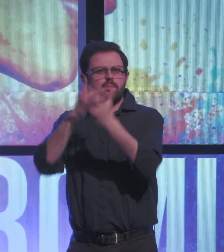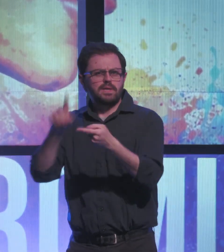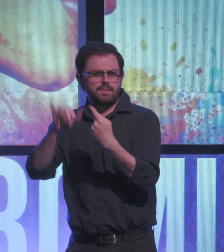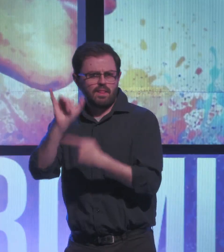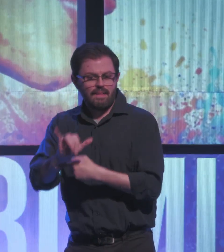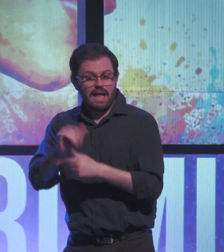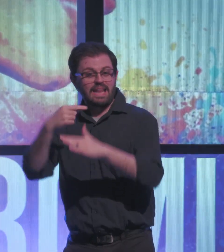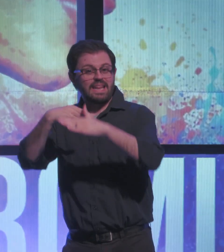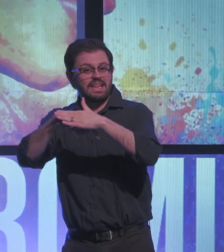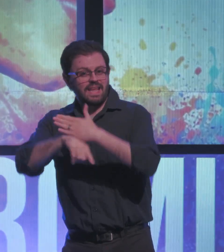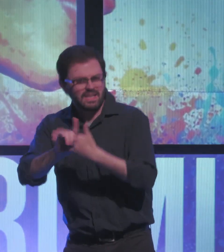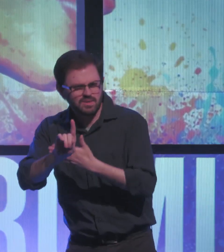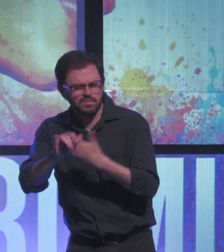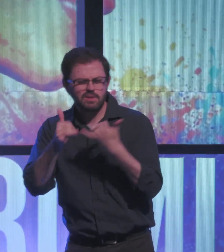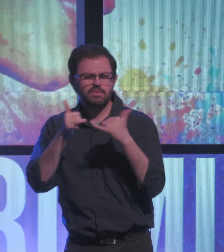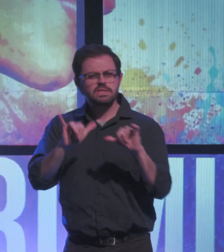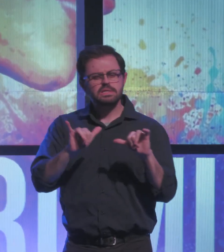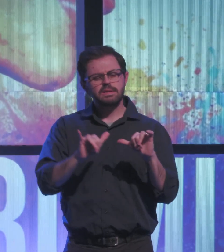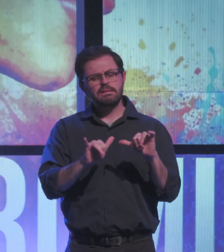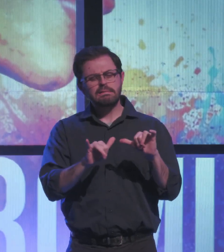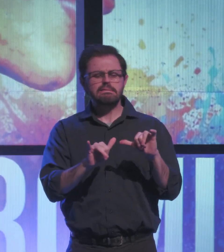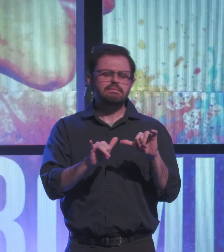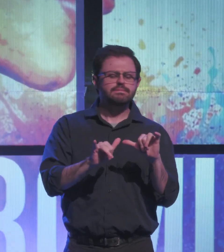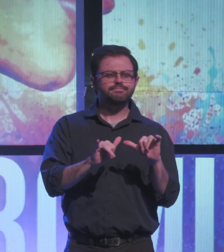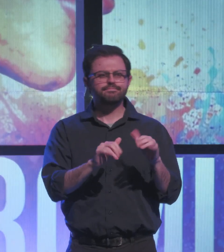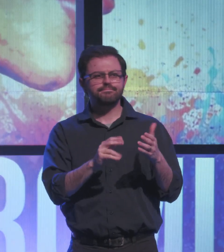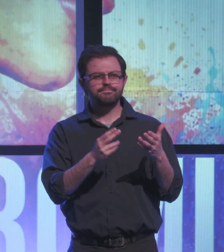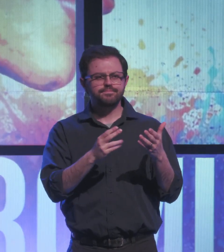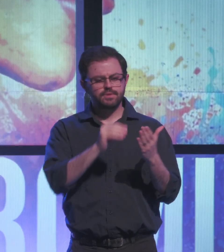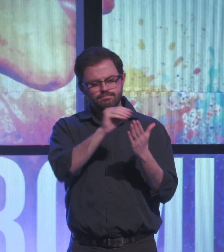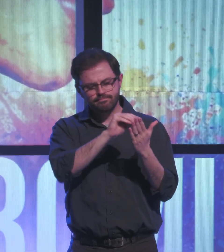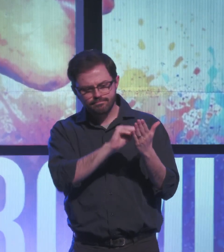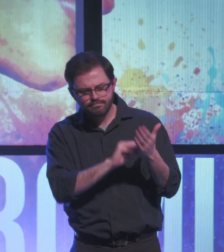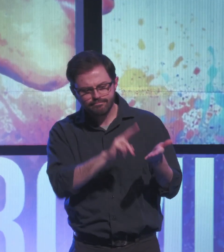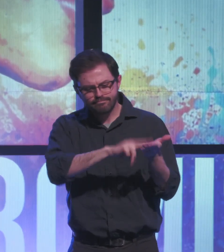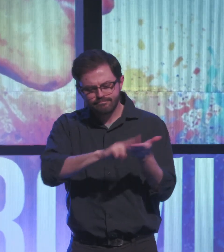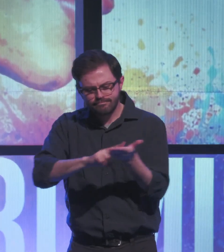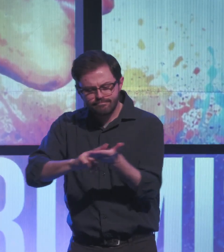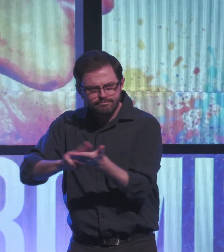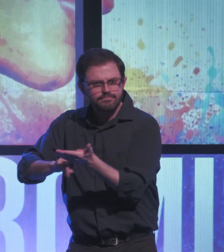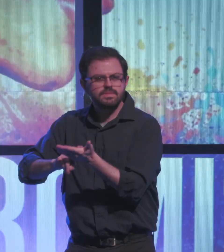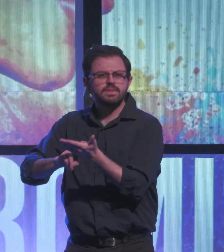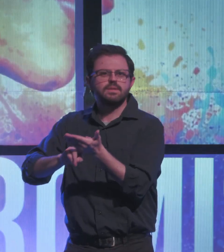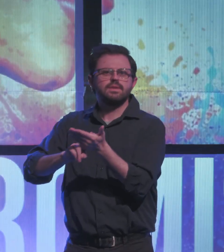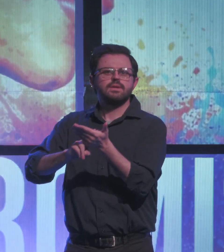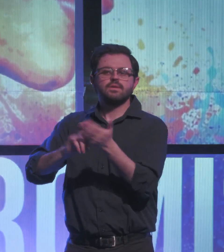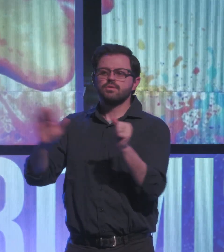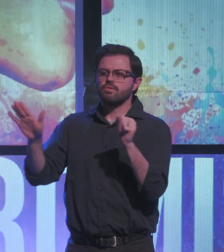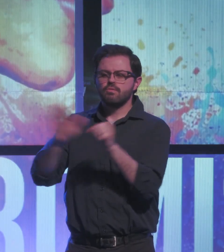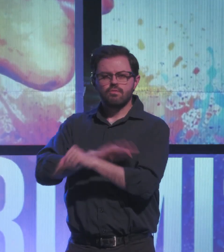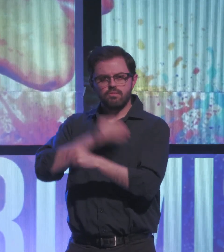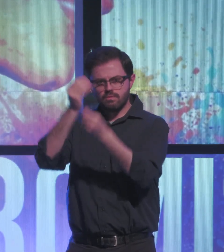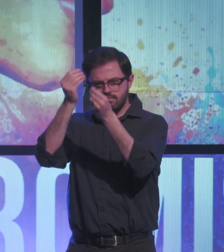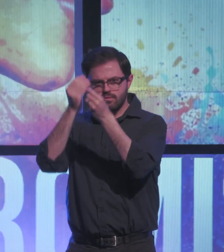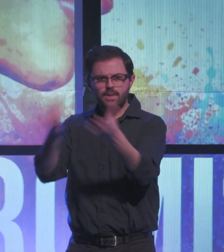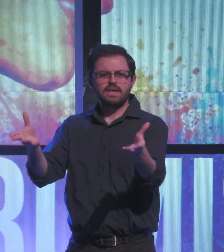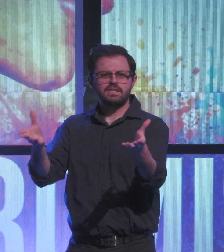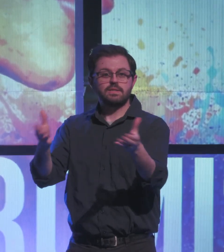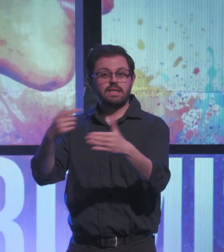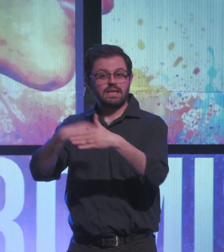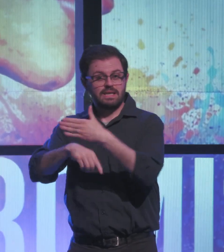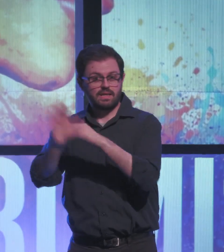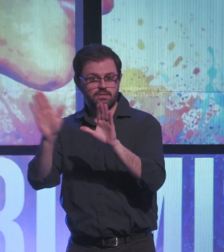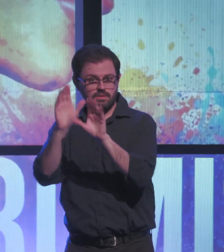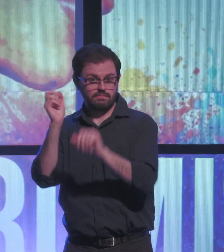some T's to cross, I's to dot on some contracts this week. So we'll have a full update next Sunday, all